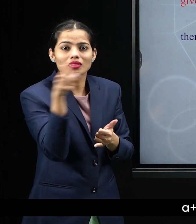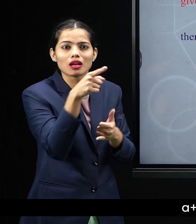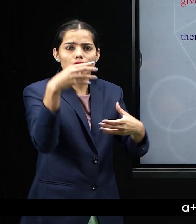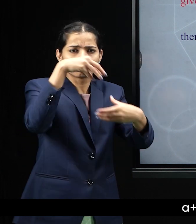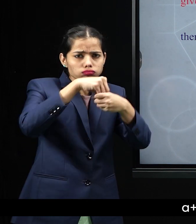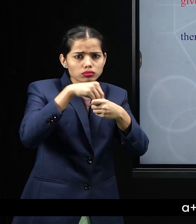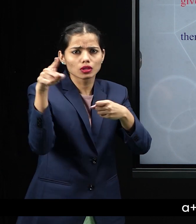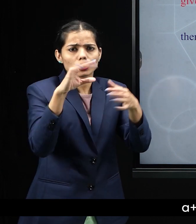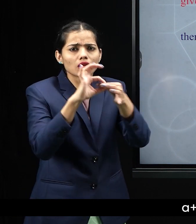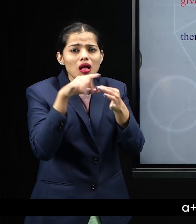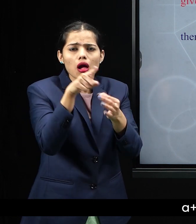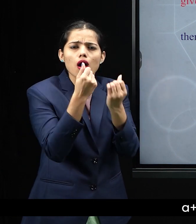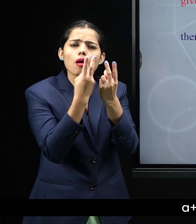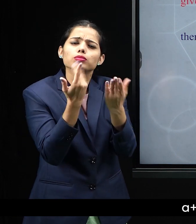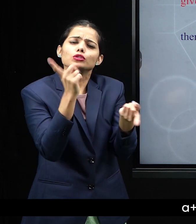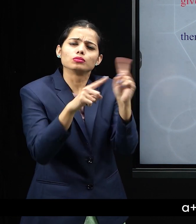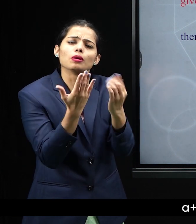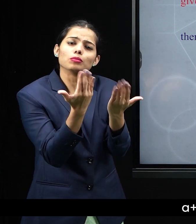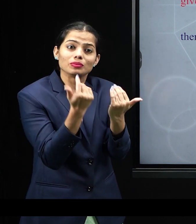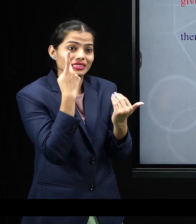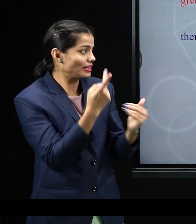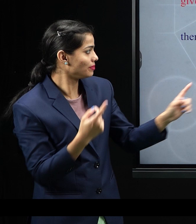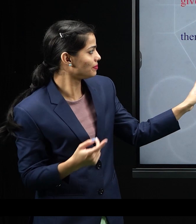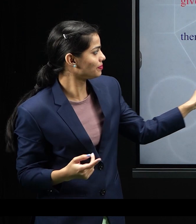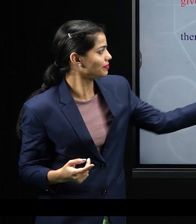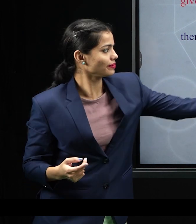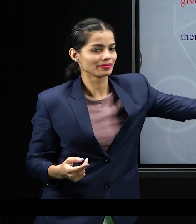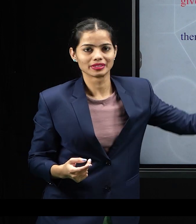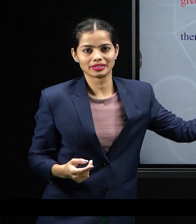plus QR by 2QS, which is a rational number.